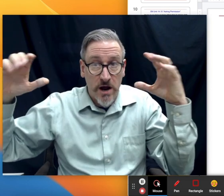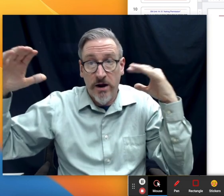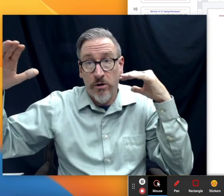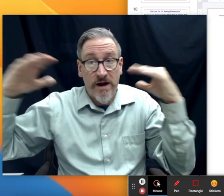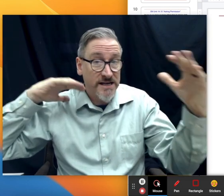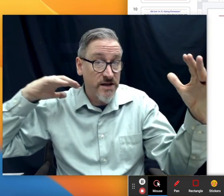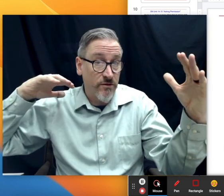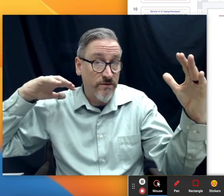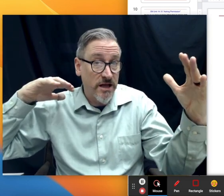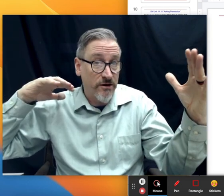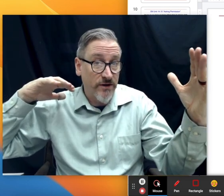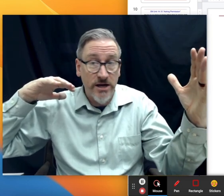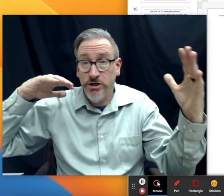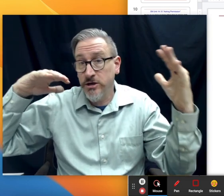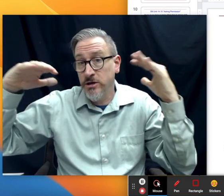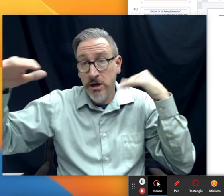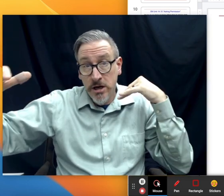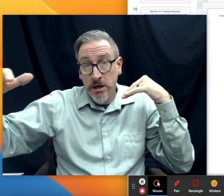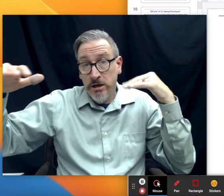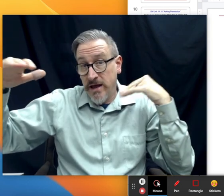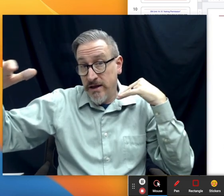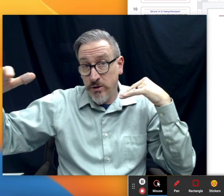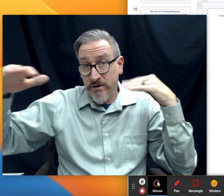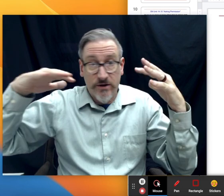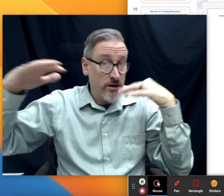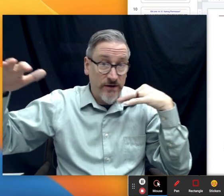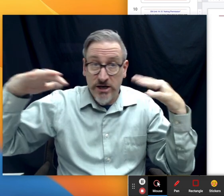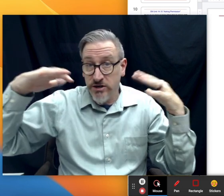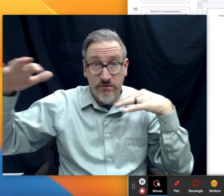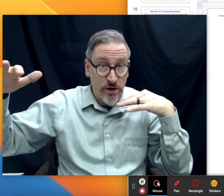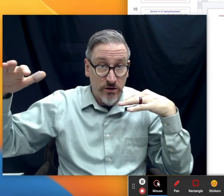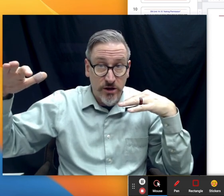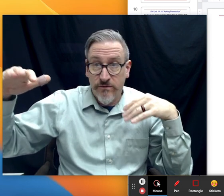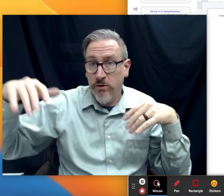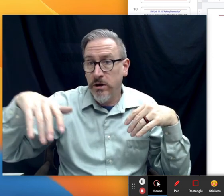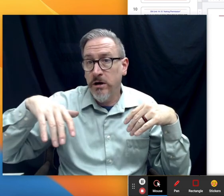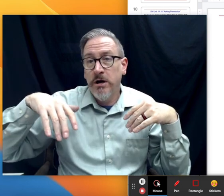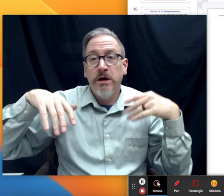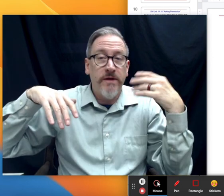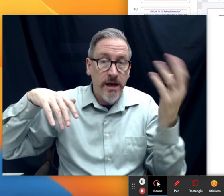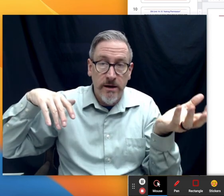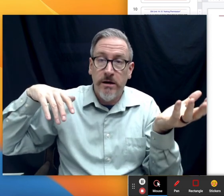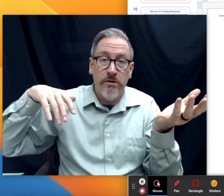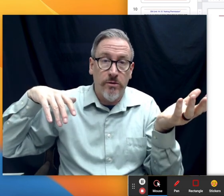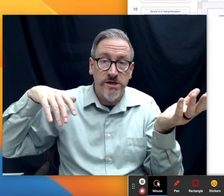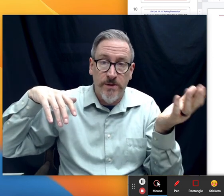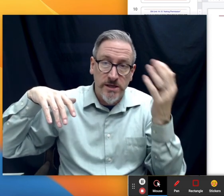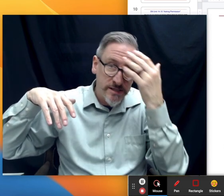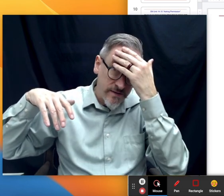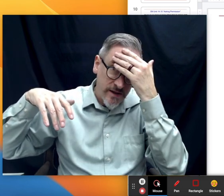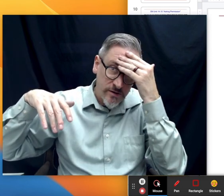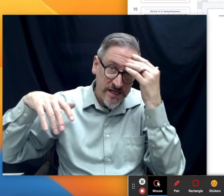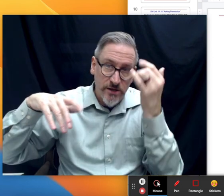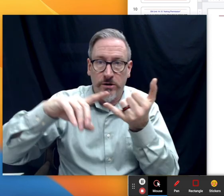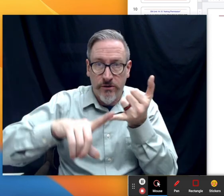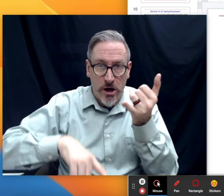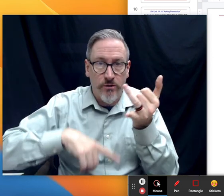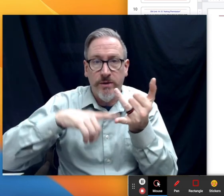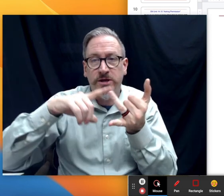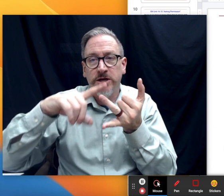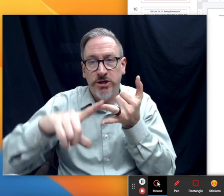complication or not, or asking for clarification, and you give a clarification of what you're looking for, then the response, and then there's